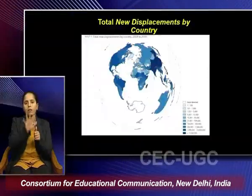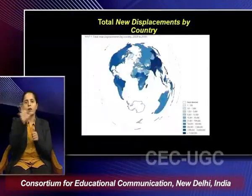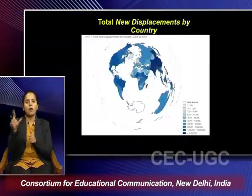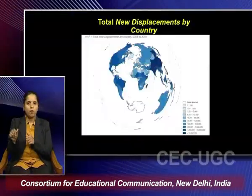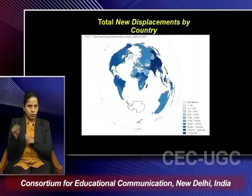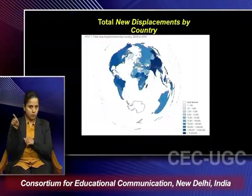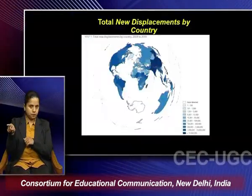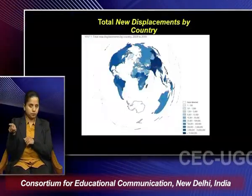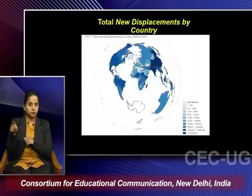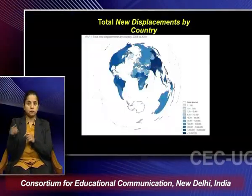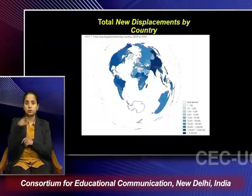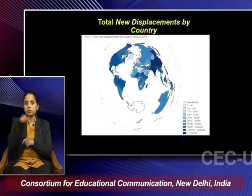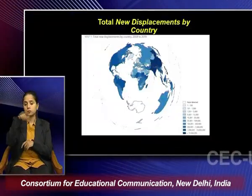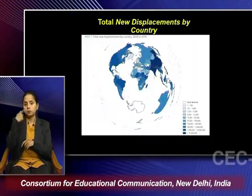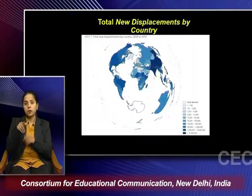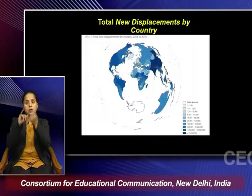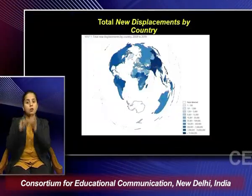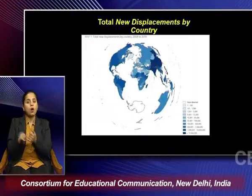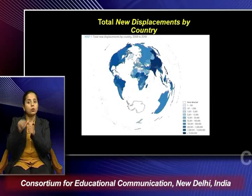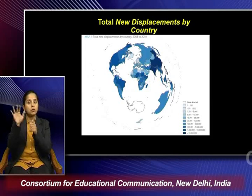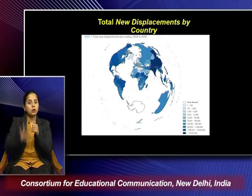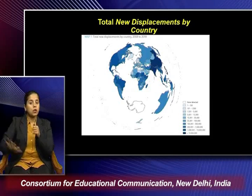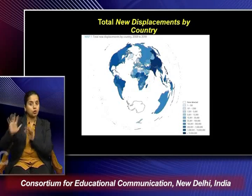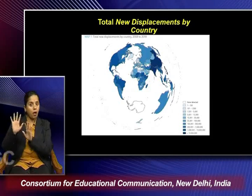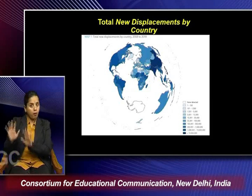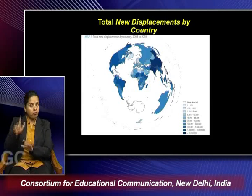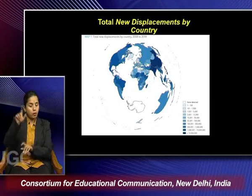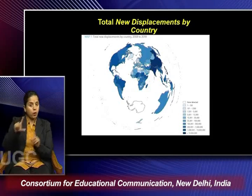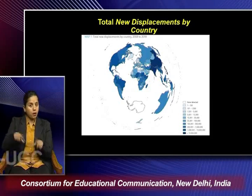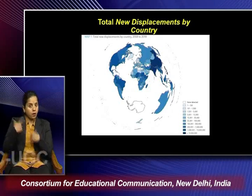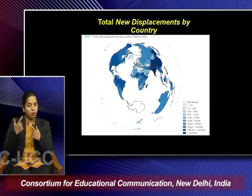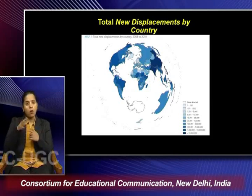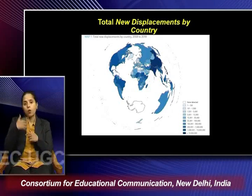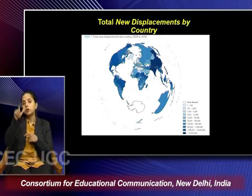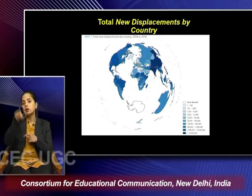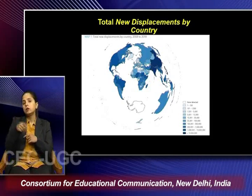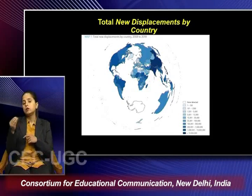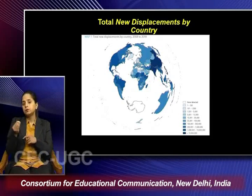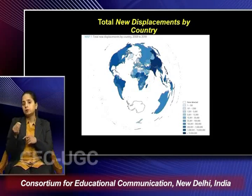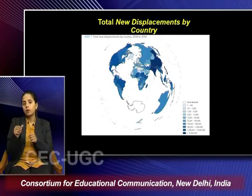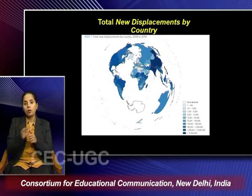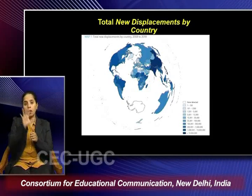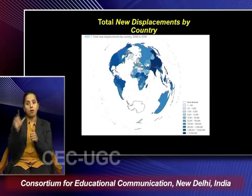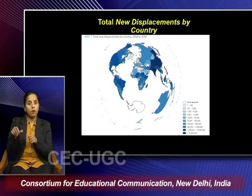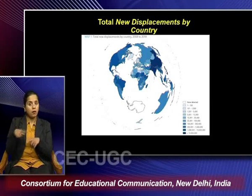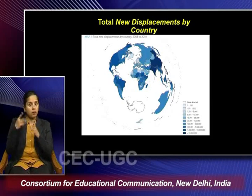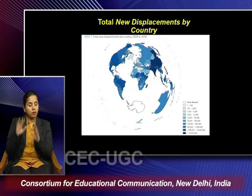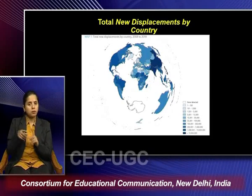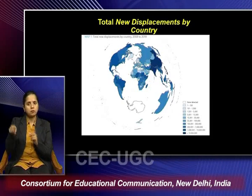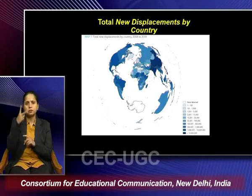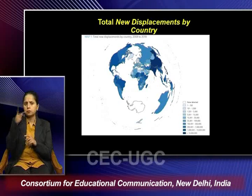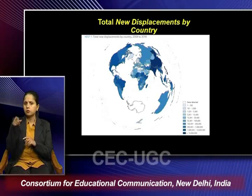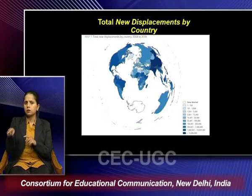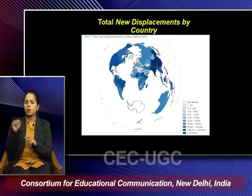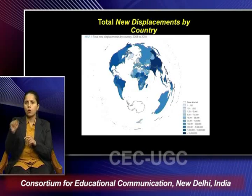So basically people who are living in South Asia and those who are also living in Africa, they have been disproportionately